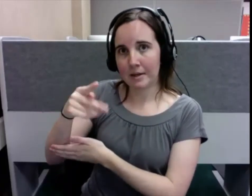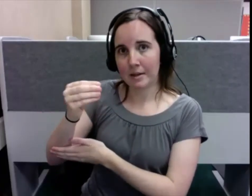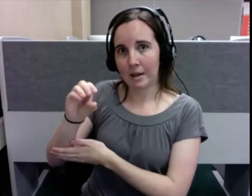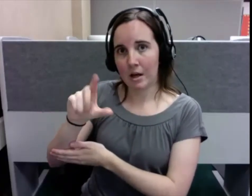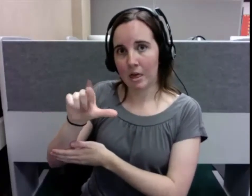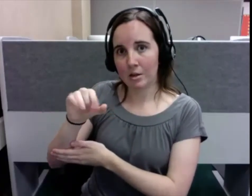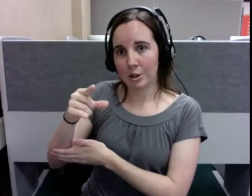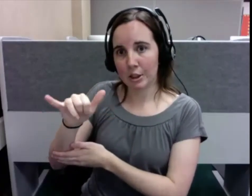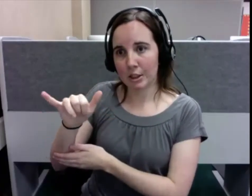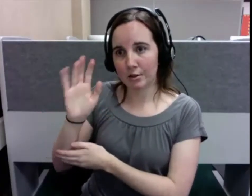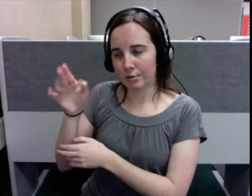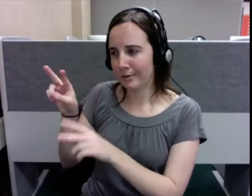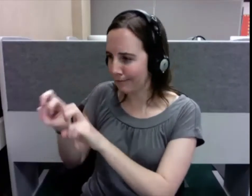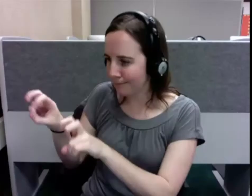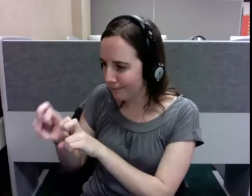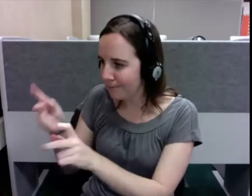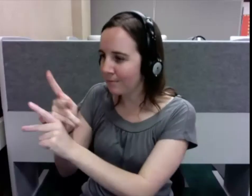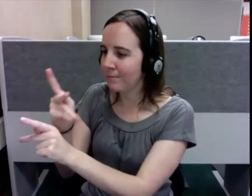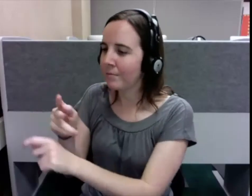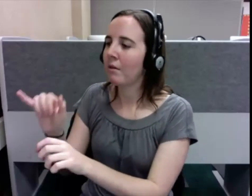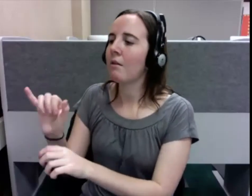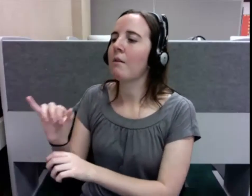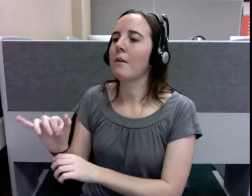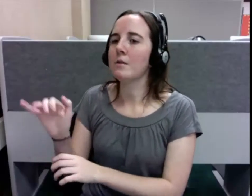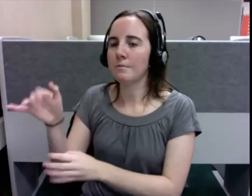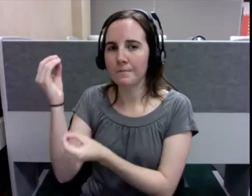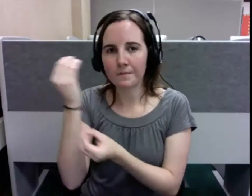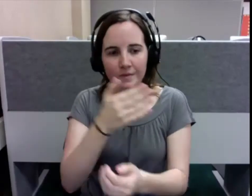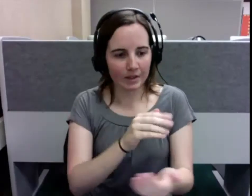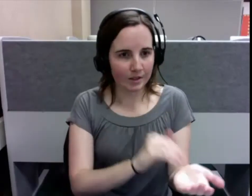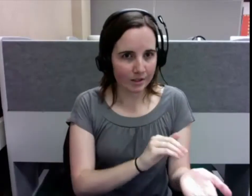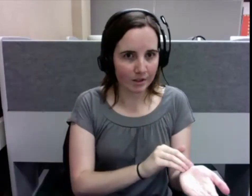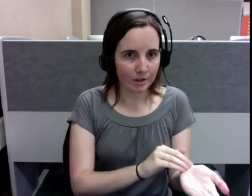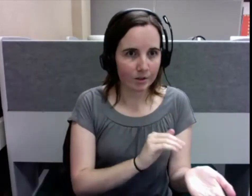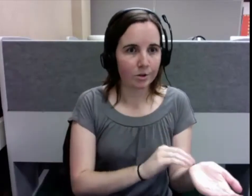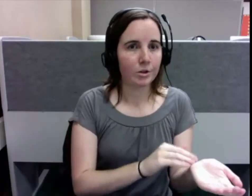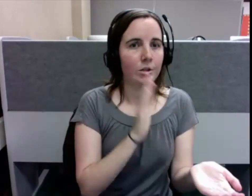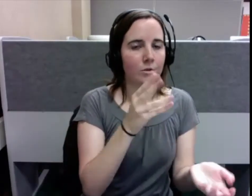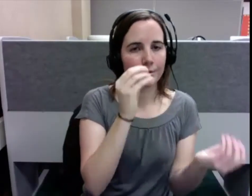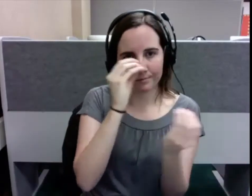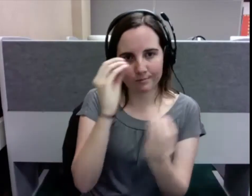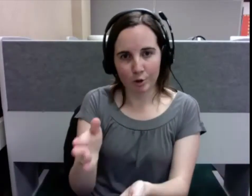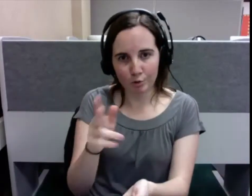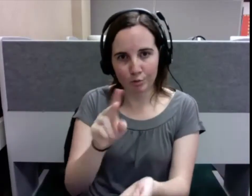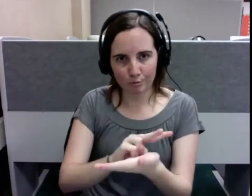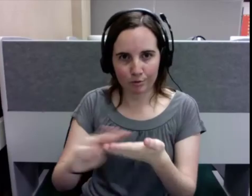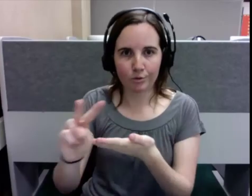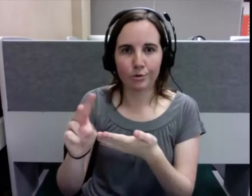on them. Then your doctor will let you know within 2 weeks what the results of those are. So that's it from the